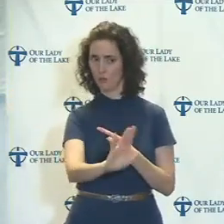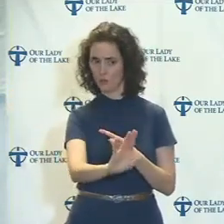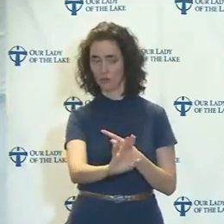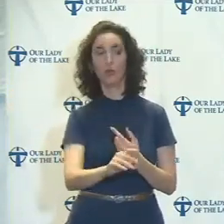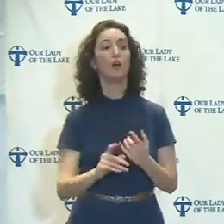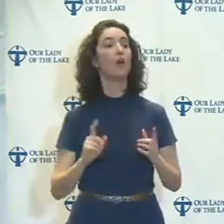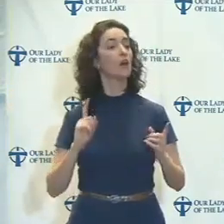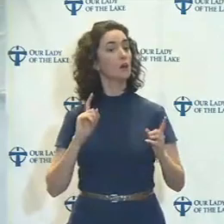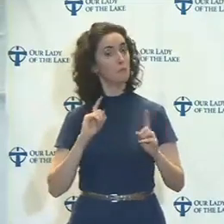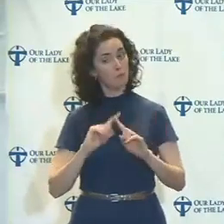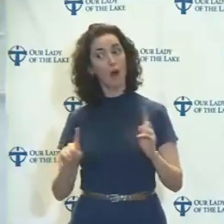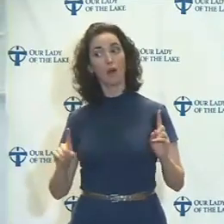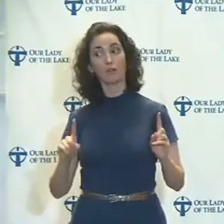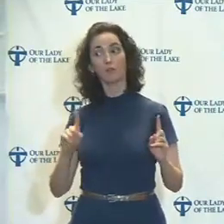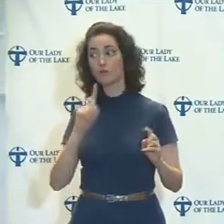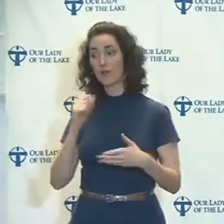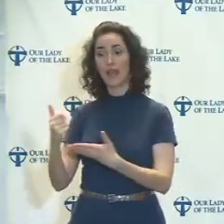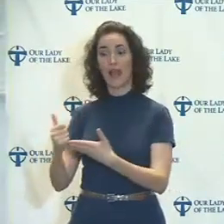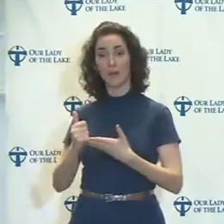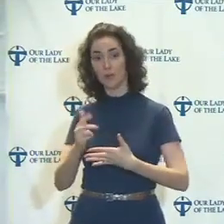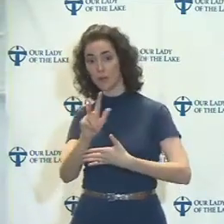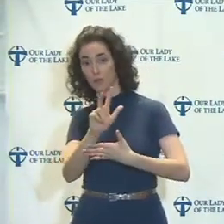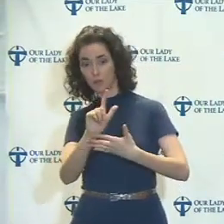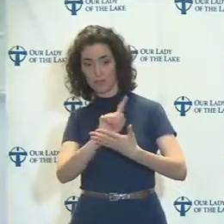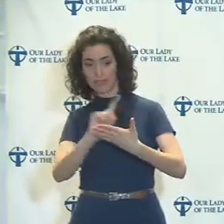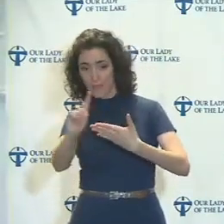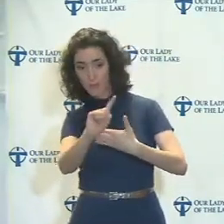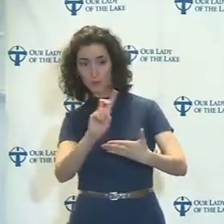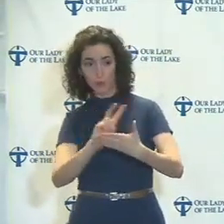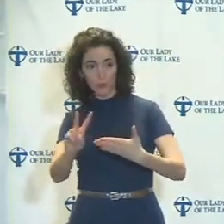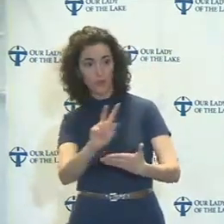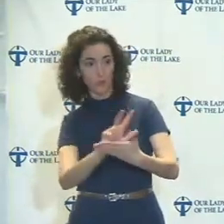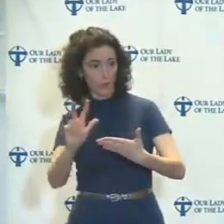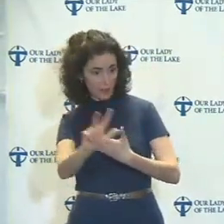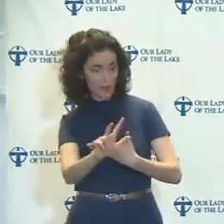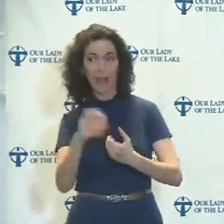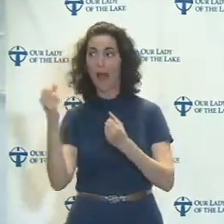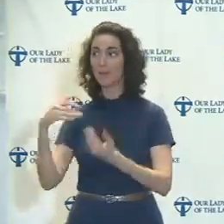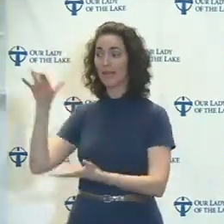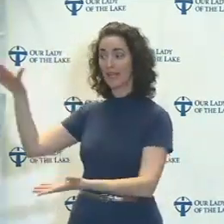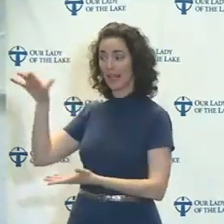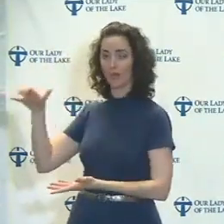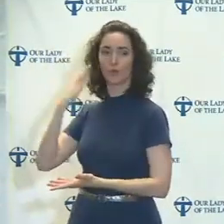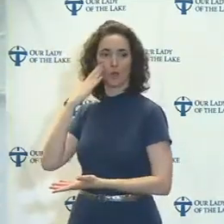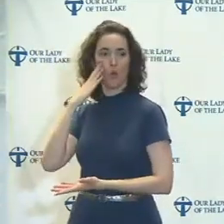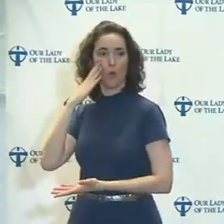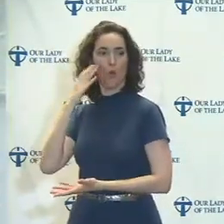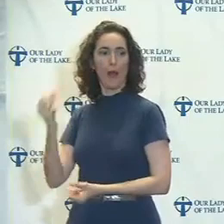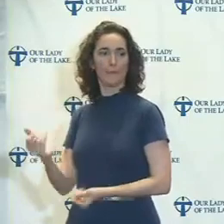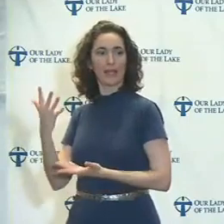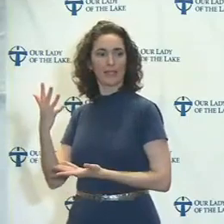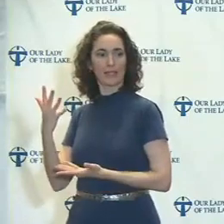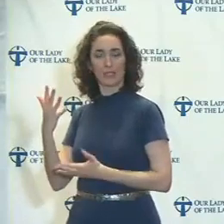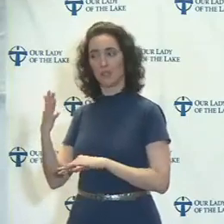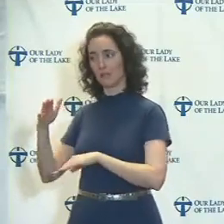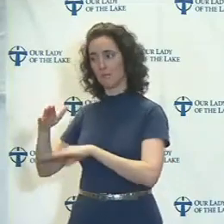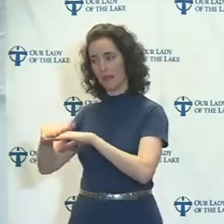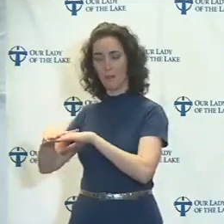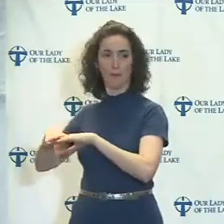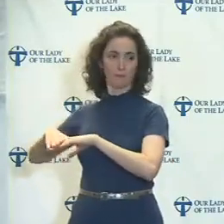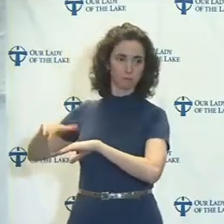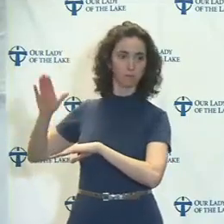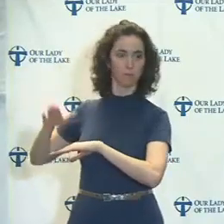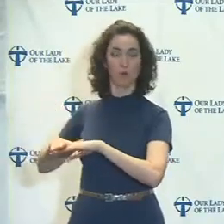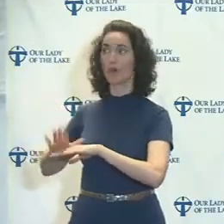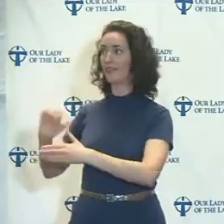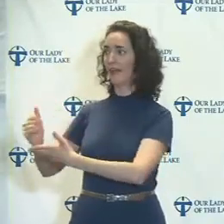again, it's helpful to know that for the next 3 weeks, we're going to have the same number of doses coming in at a minimum, and that does allow us to